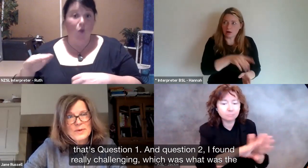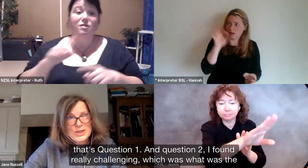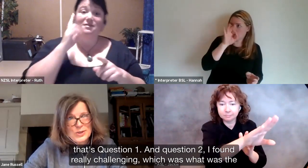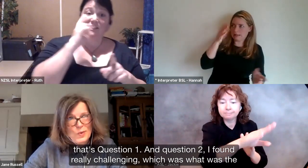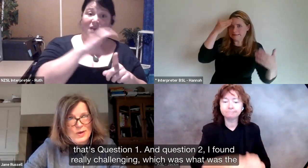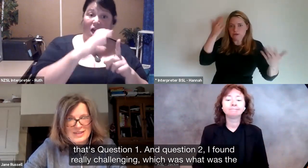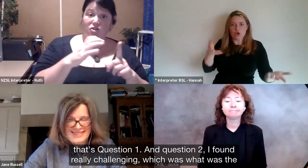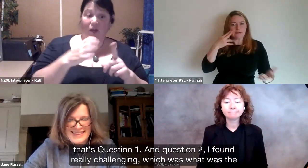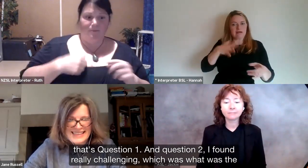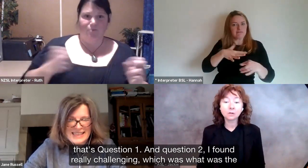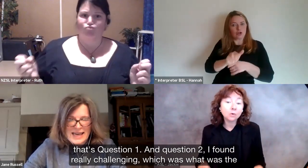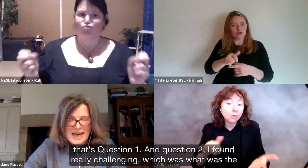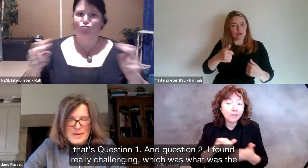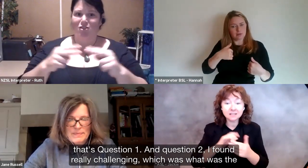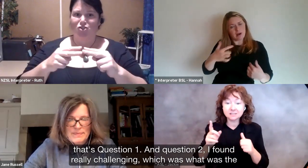question one.